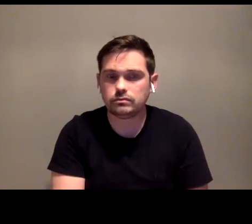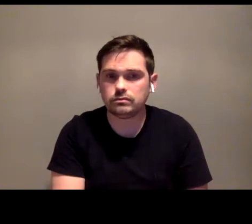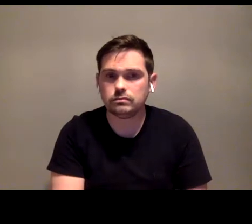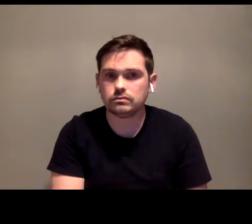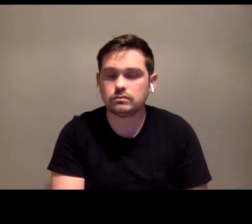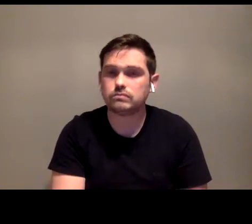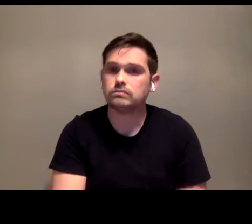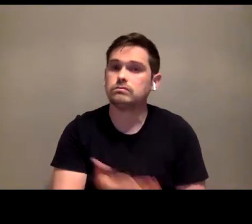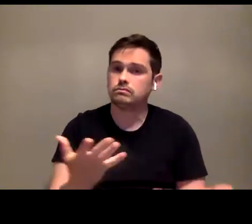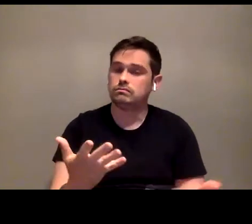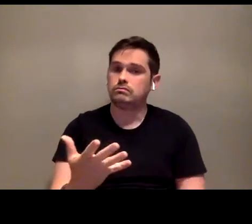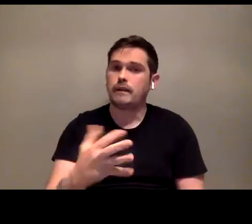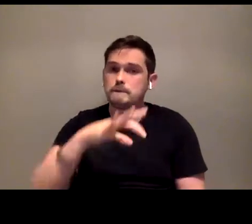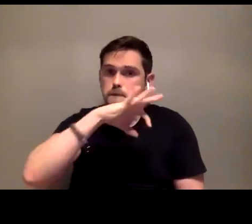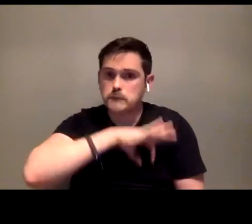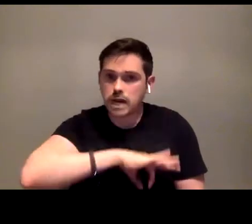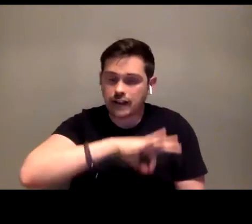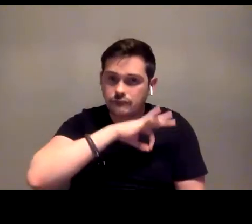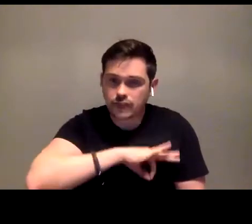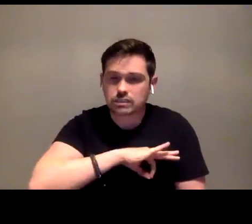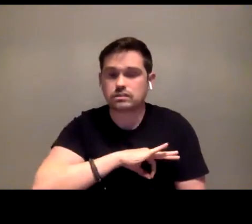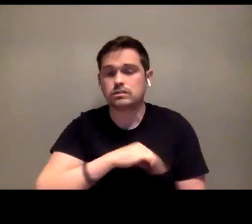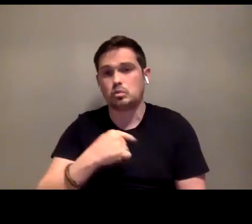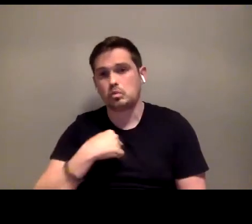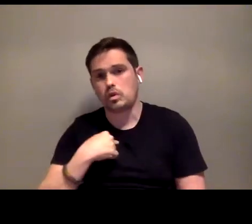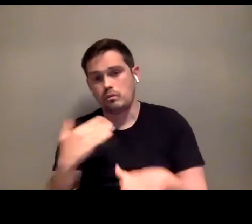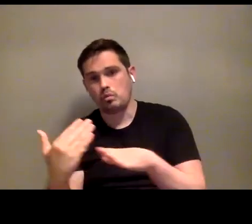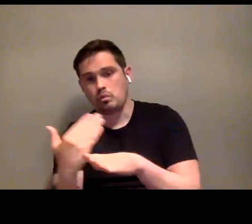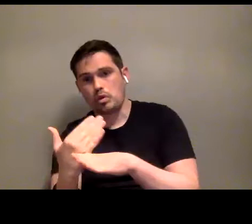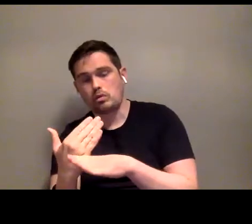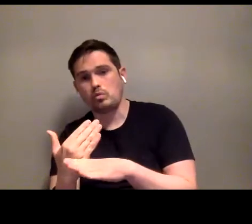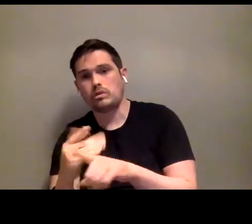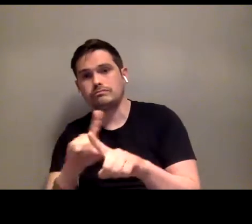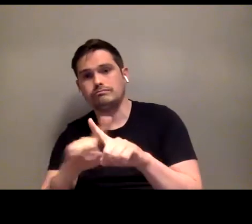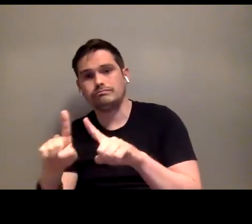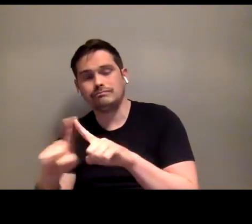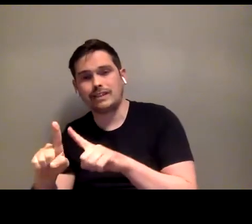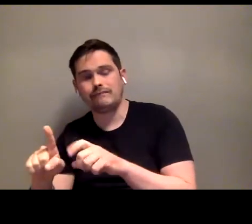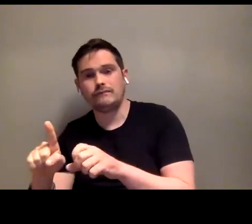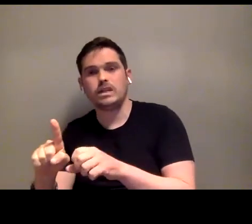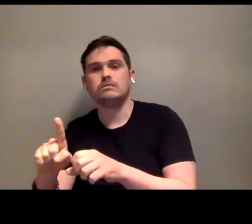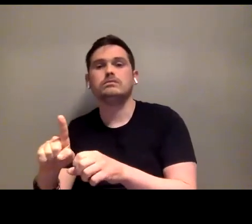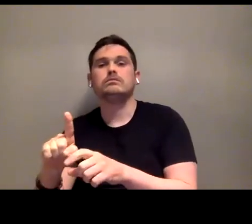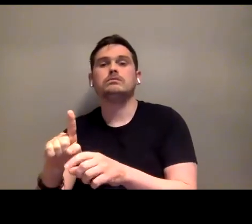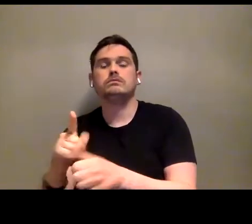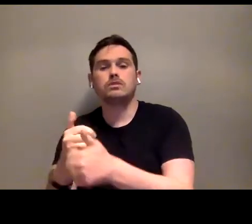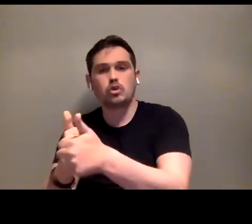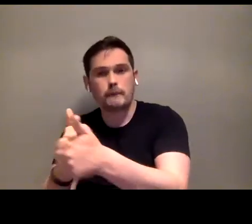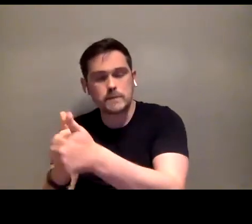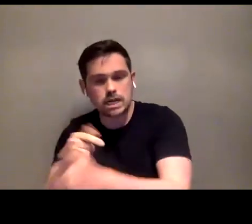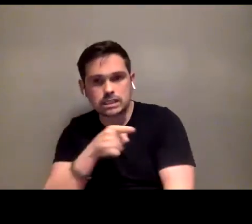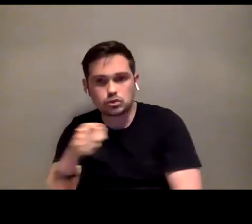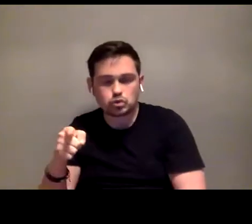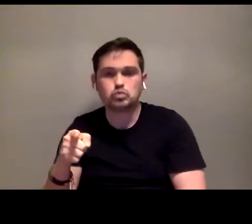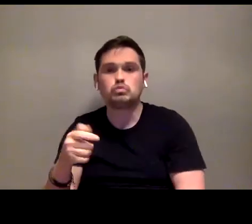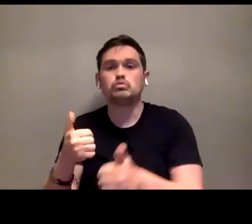in our benefit system. We've worked with NEF on the proposition of a kind of living income to better support people